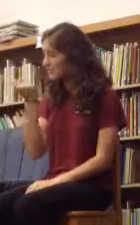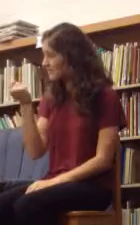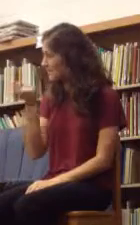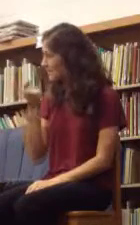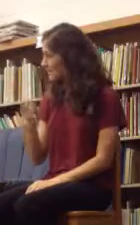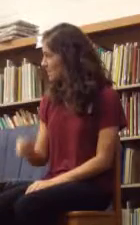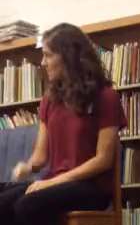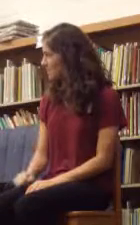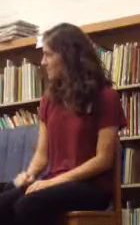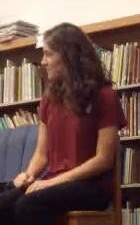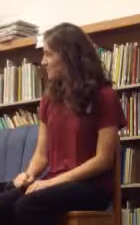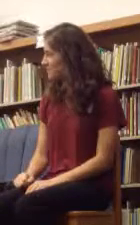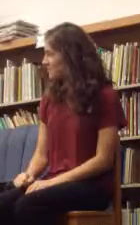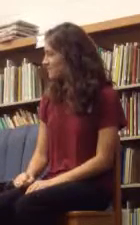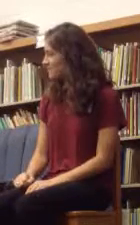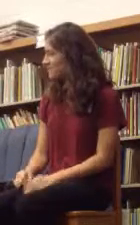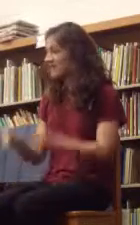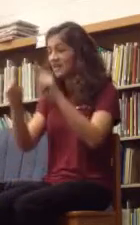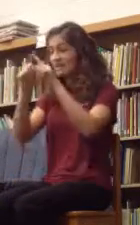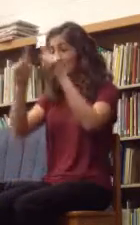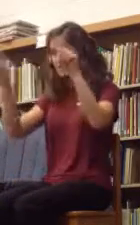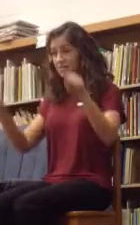it was torn into scraps.